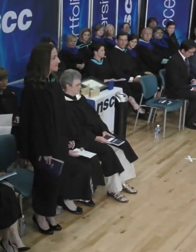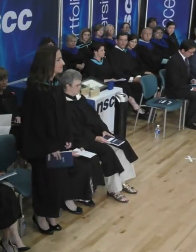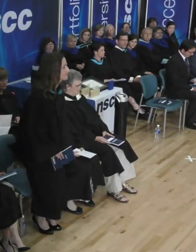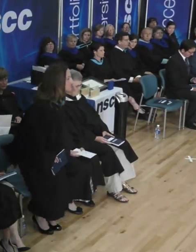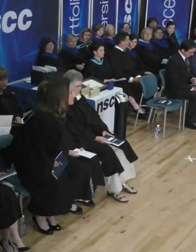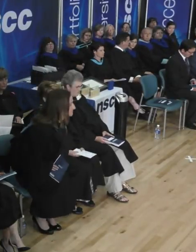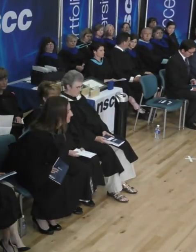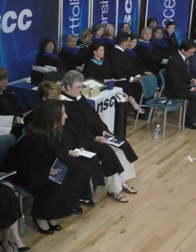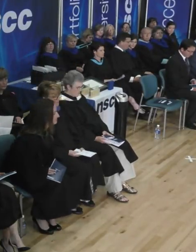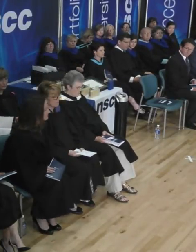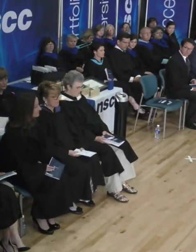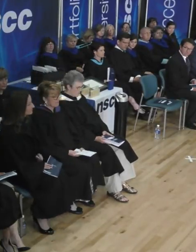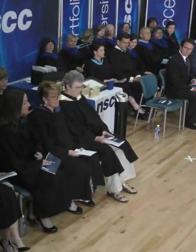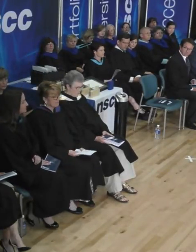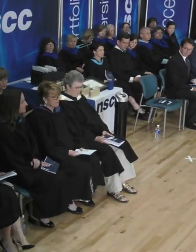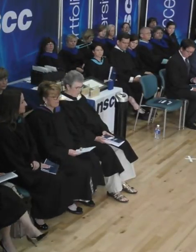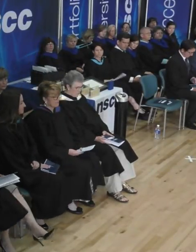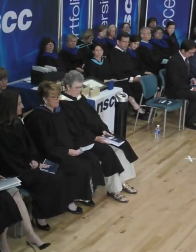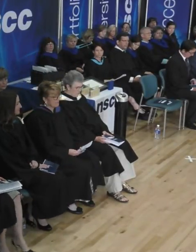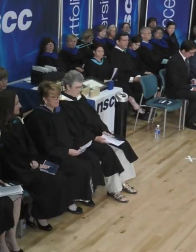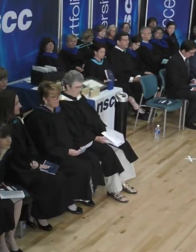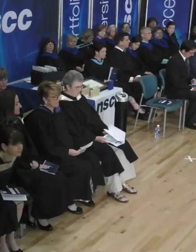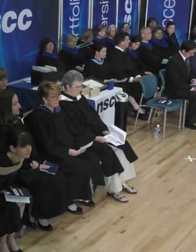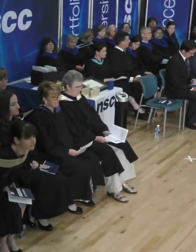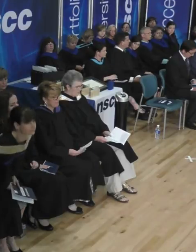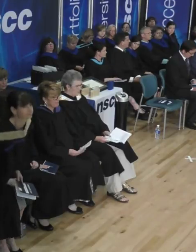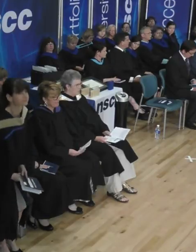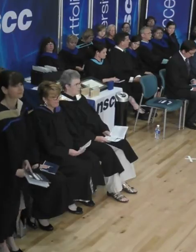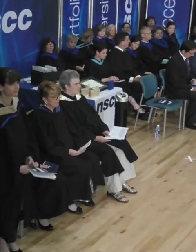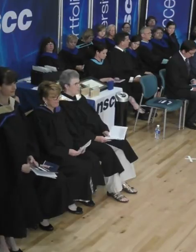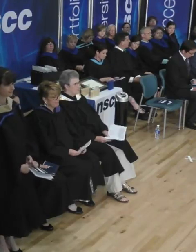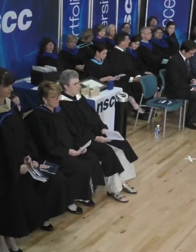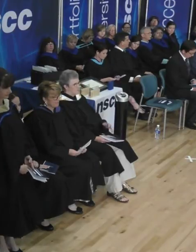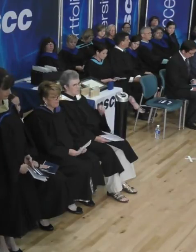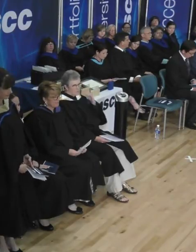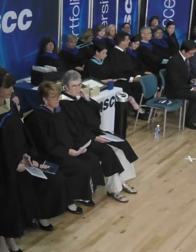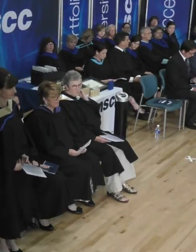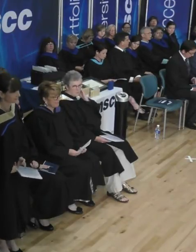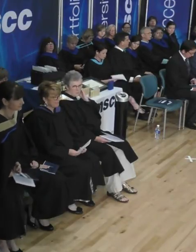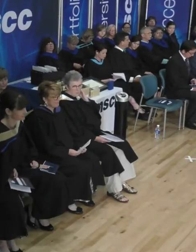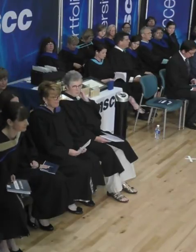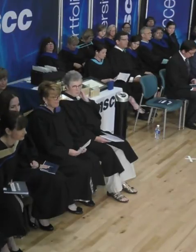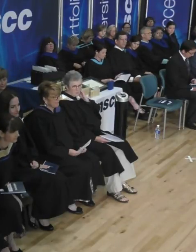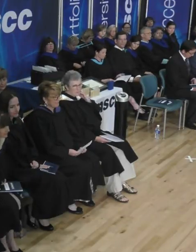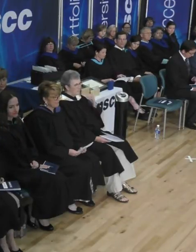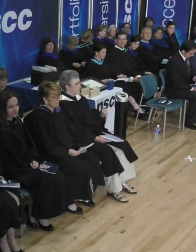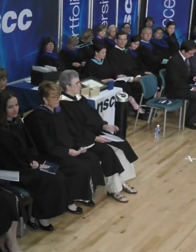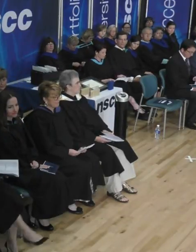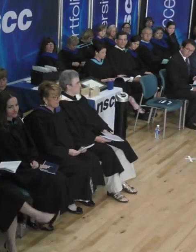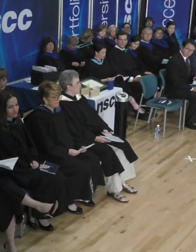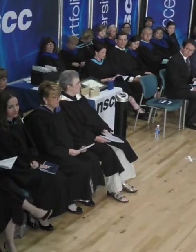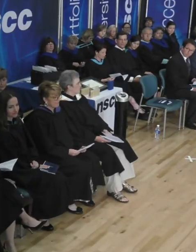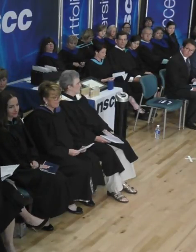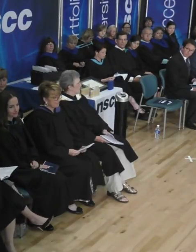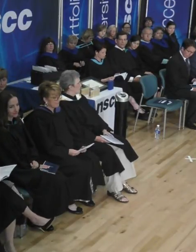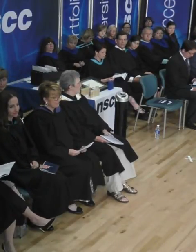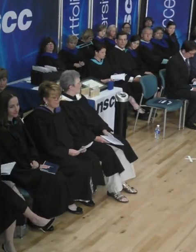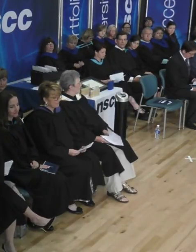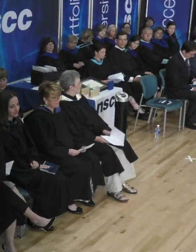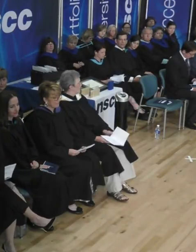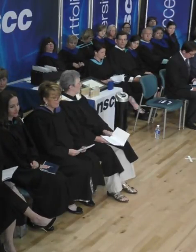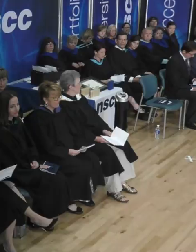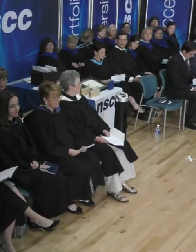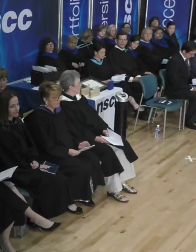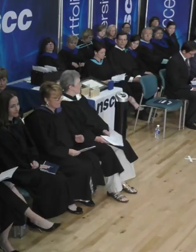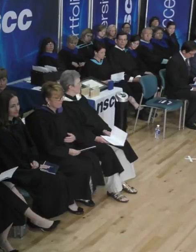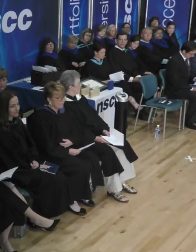Enrollment. Monica Foster, Vice President, Administrative Services. Kathleen Allen, Dean,